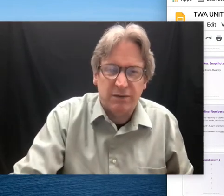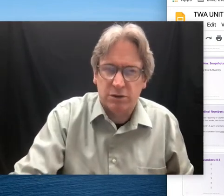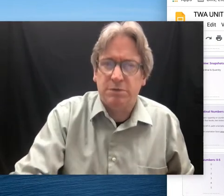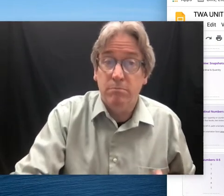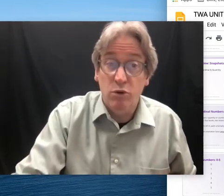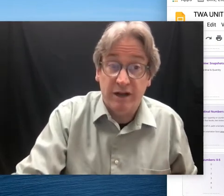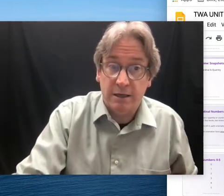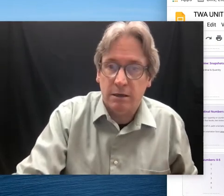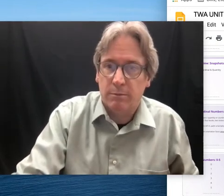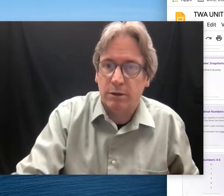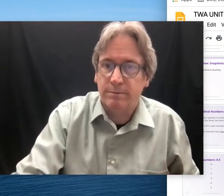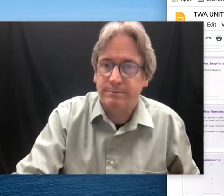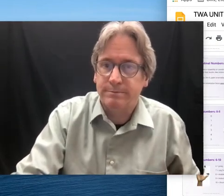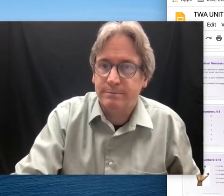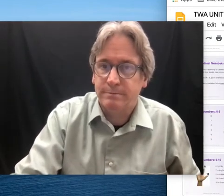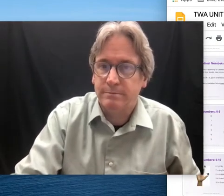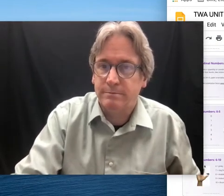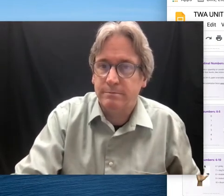It's the first moving number.